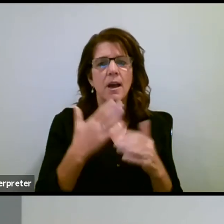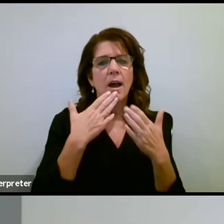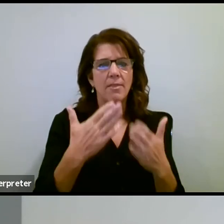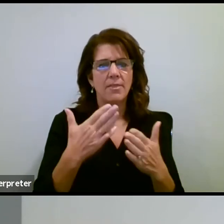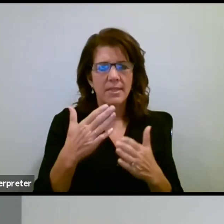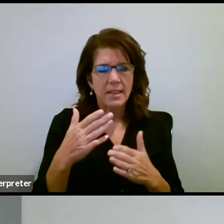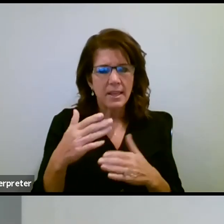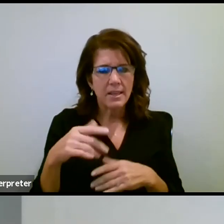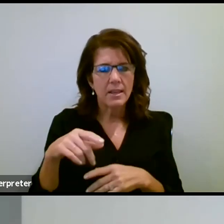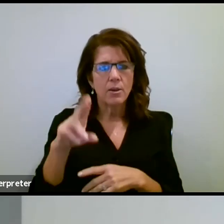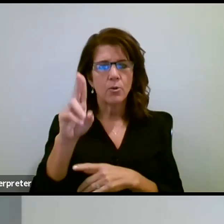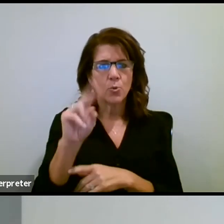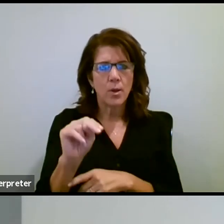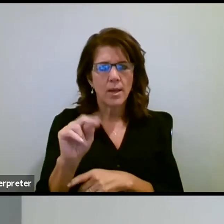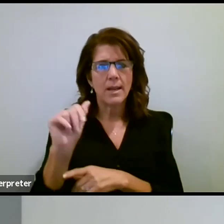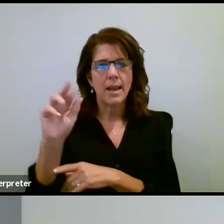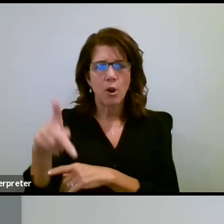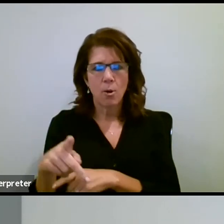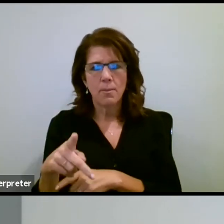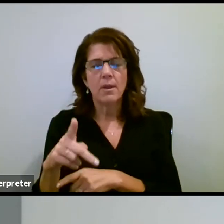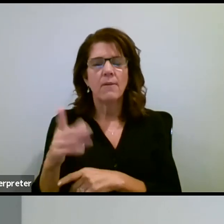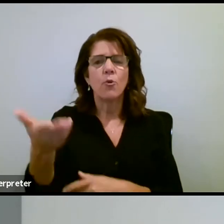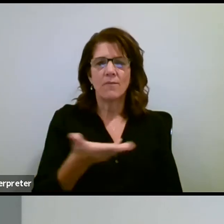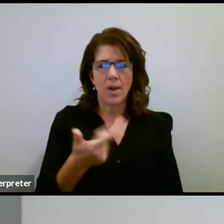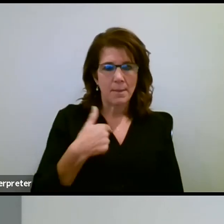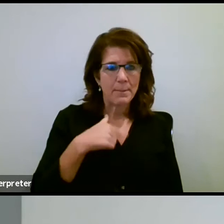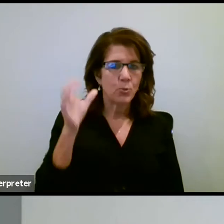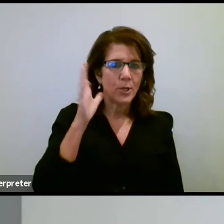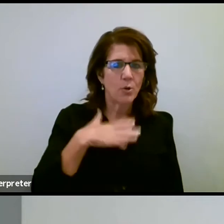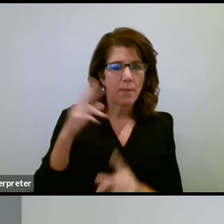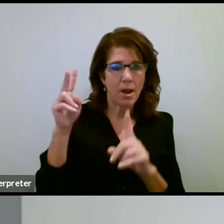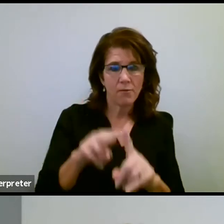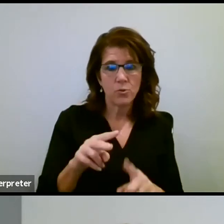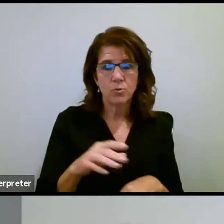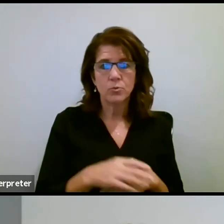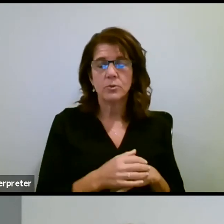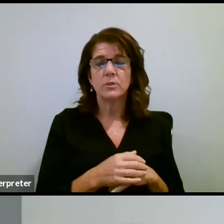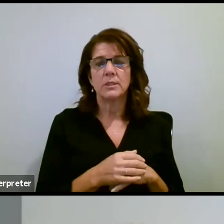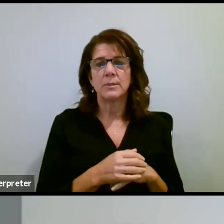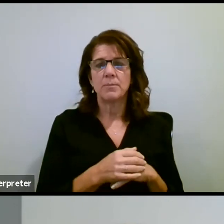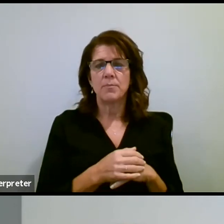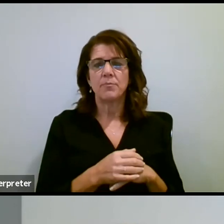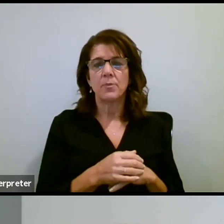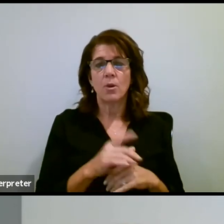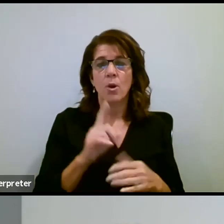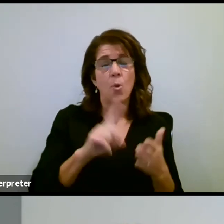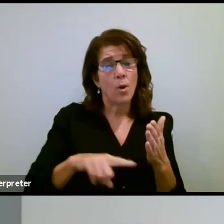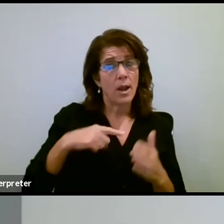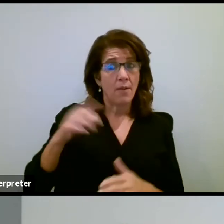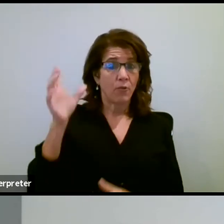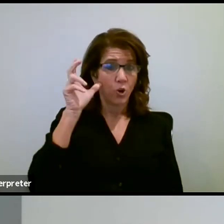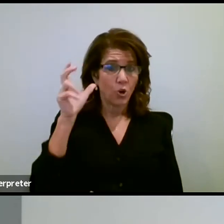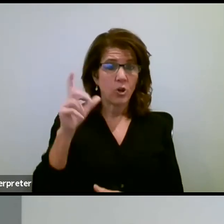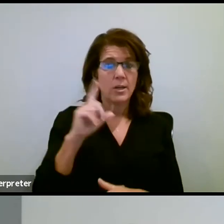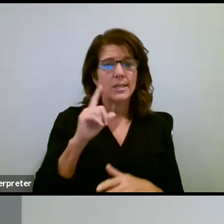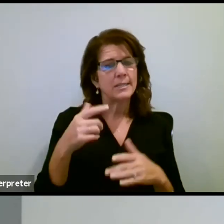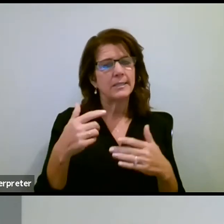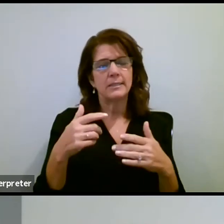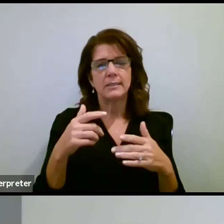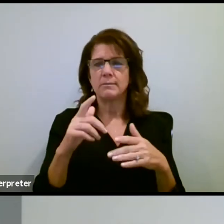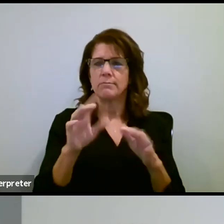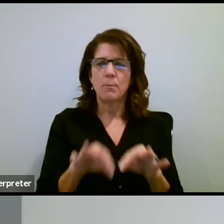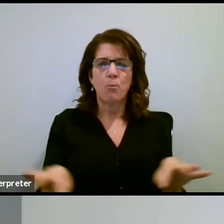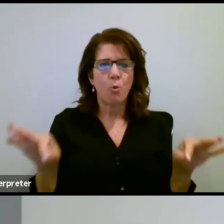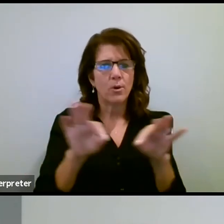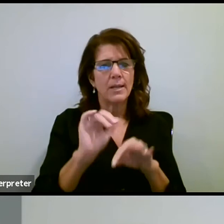Erica, for inviting me and hearing my views. You know, what I heard is very important. It sets the tone.